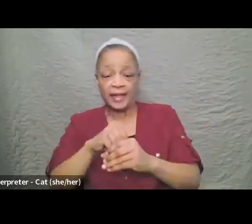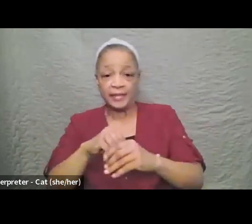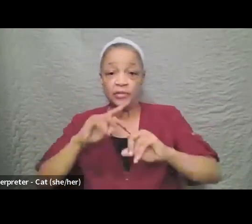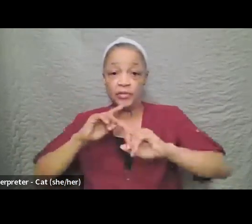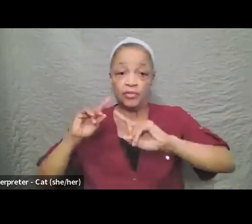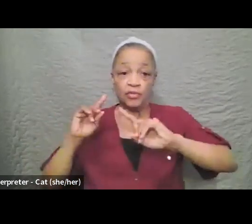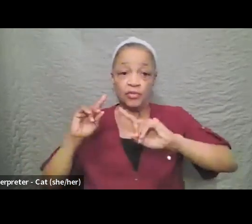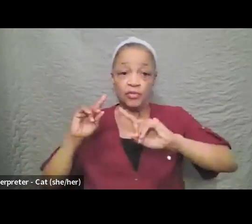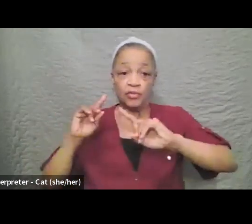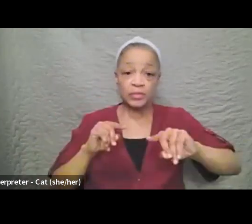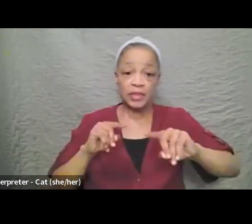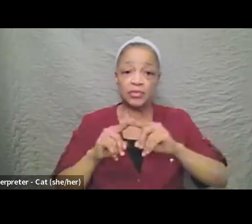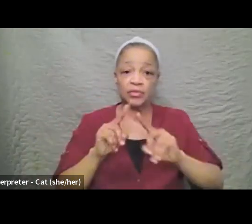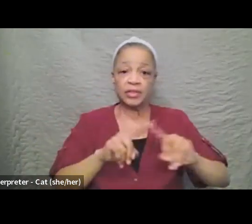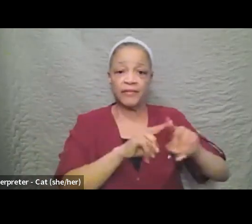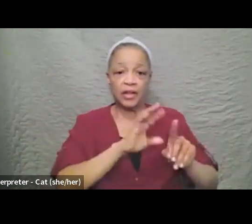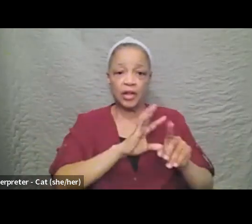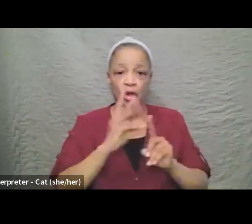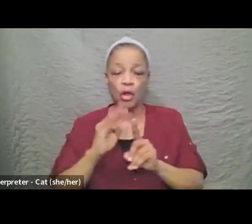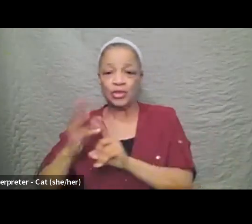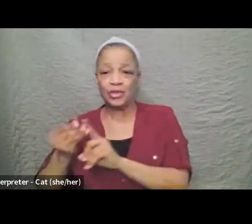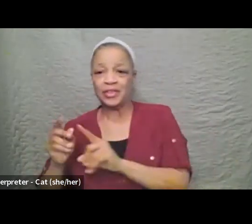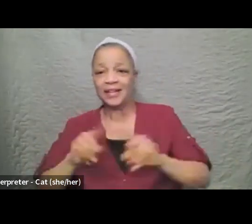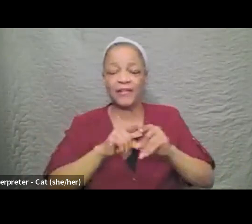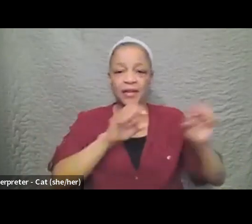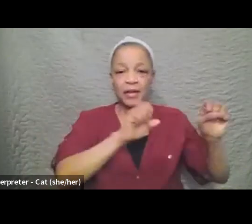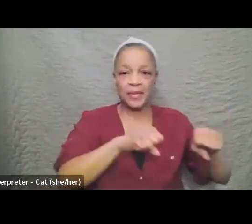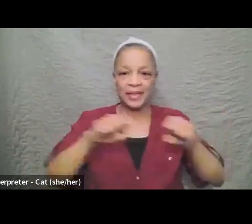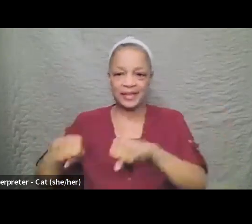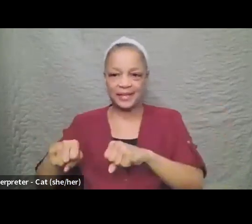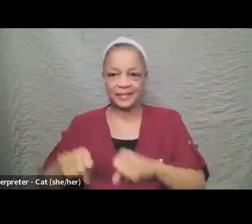responsive to different cultures and abilities.